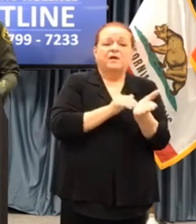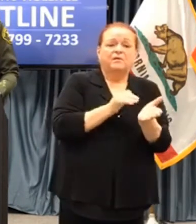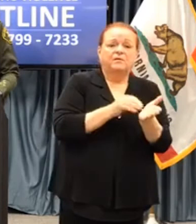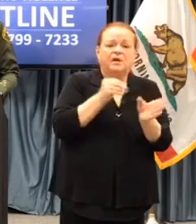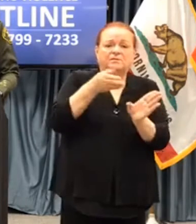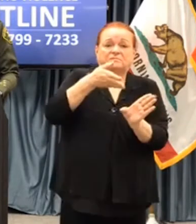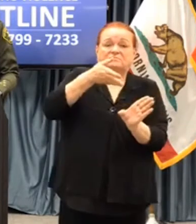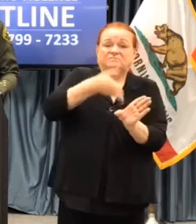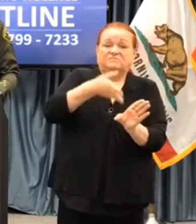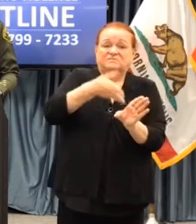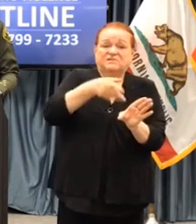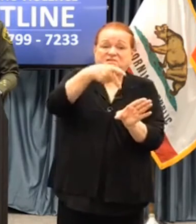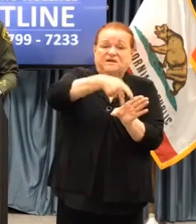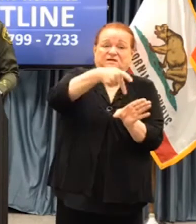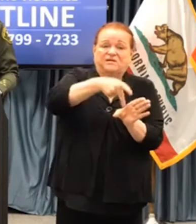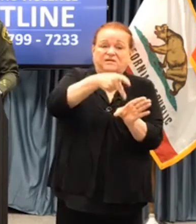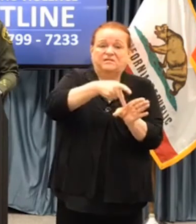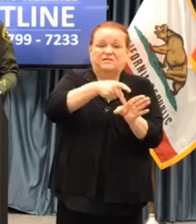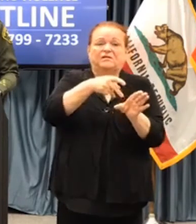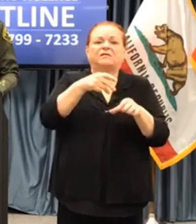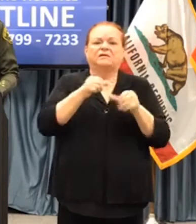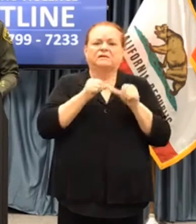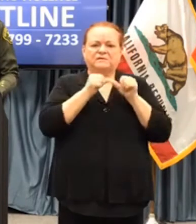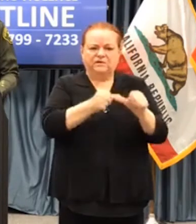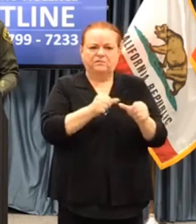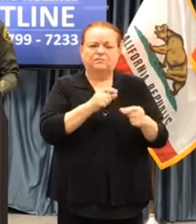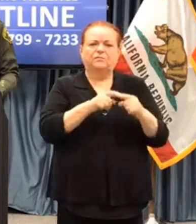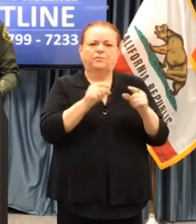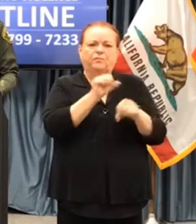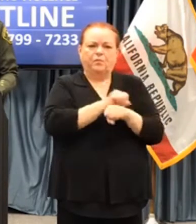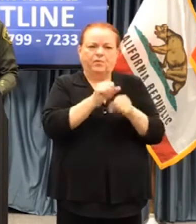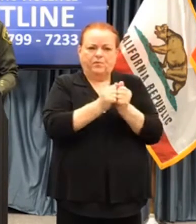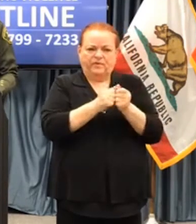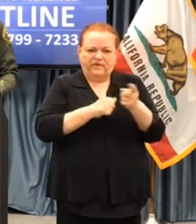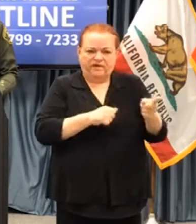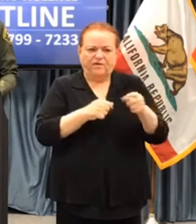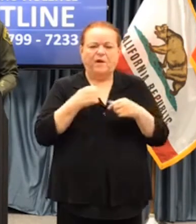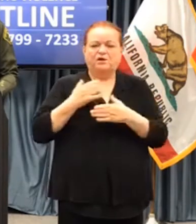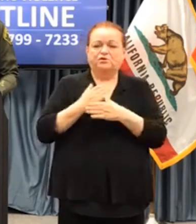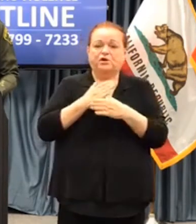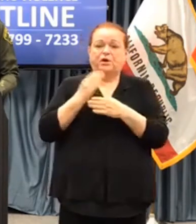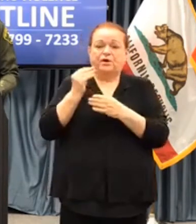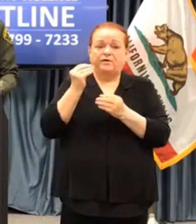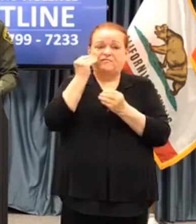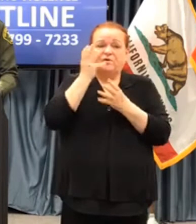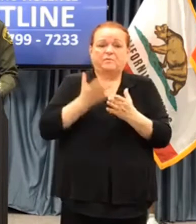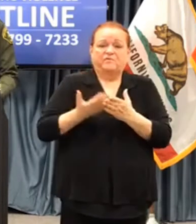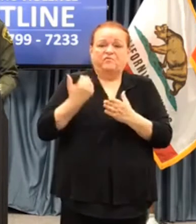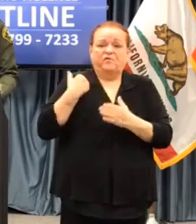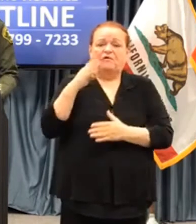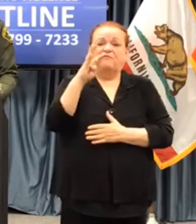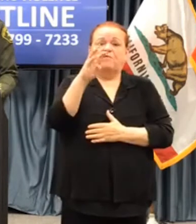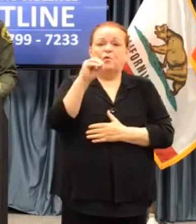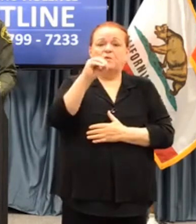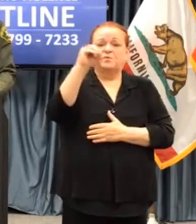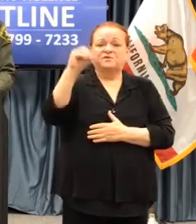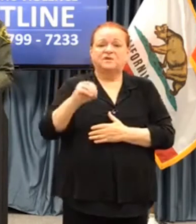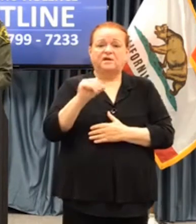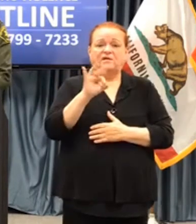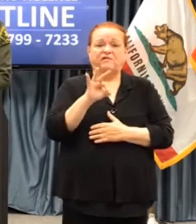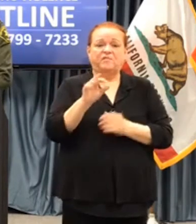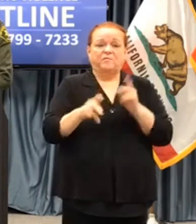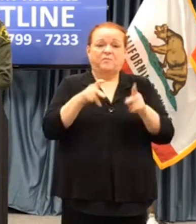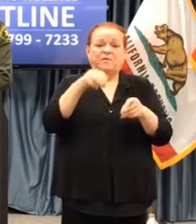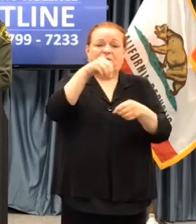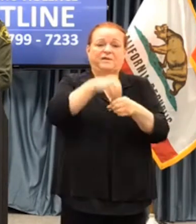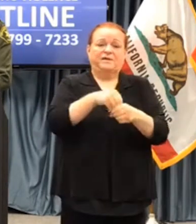continues for those entrusted to our care. I've shared this information previously that 40% of the inmates in our